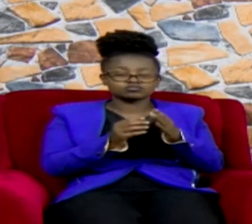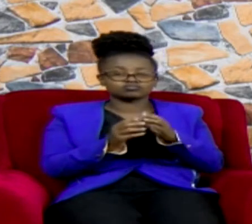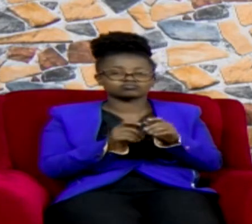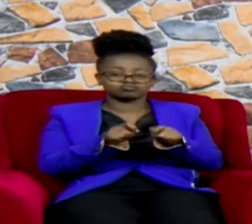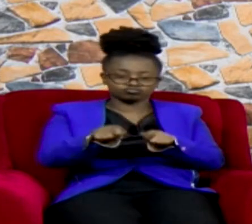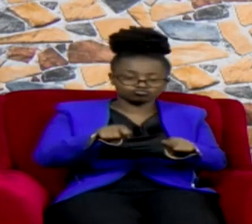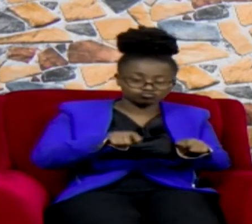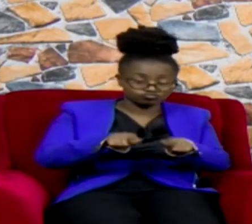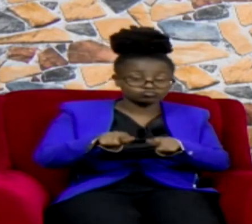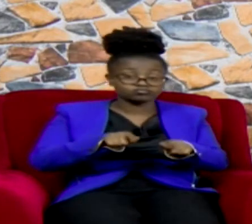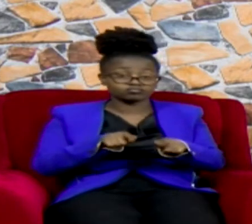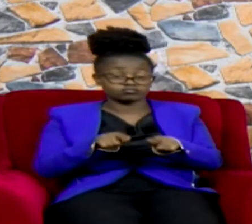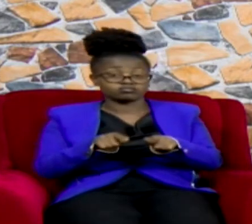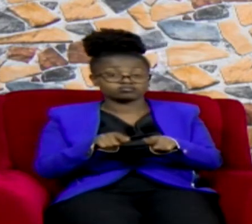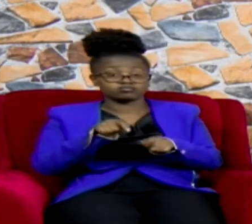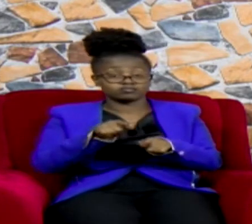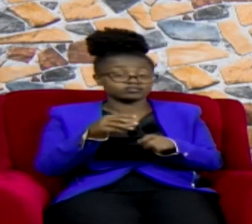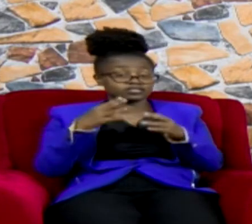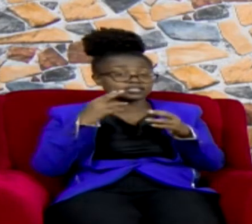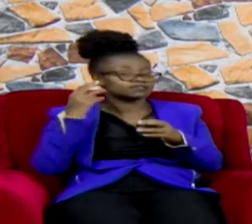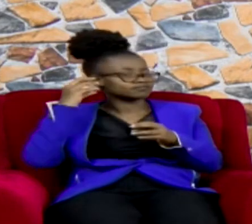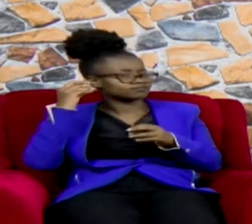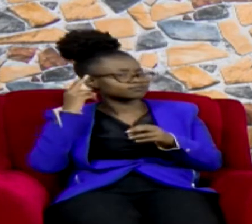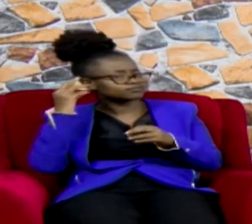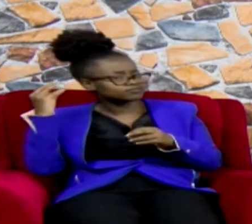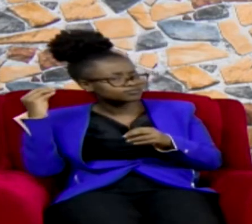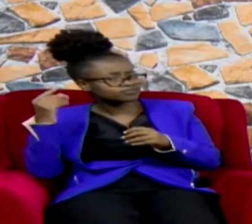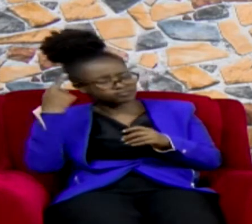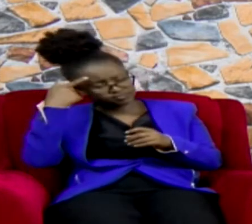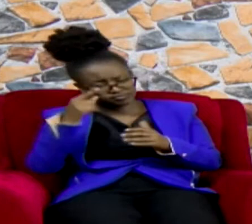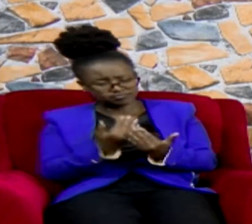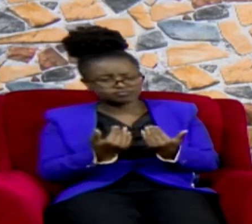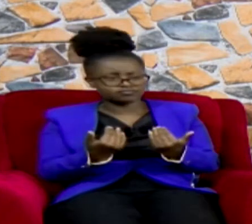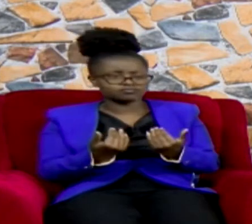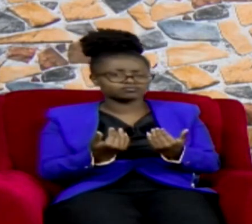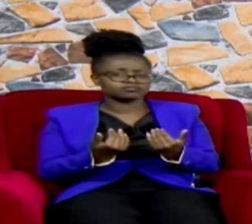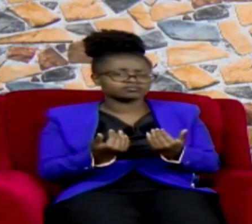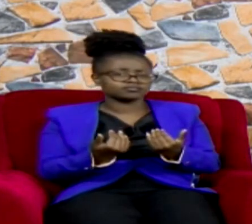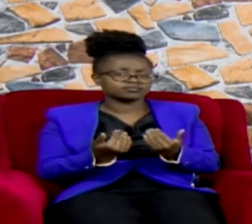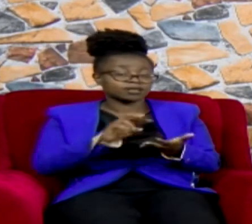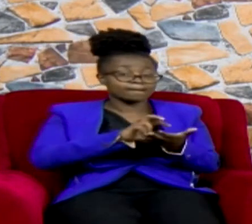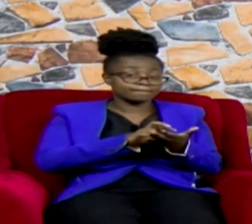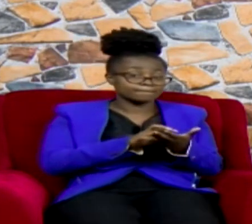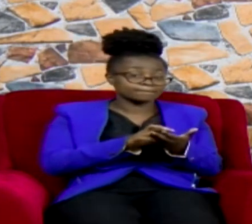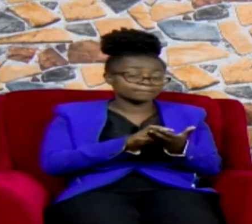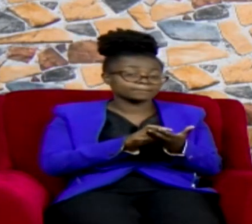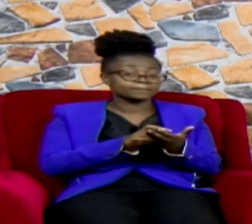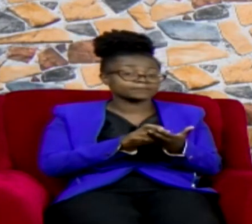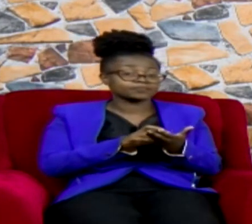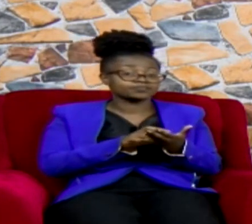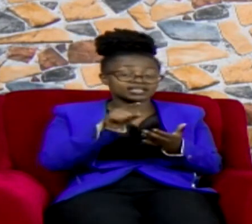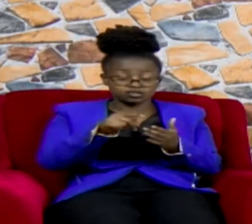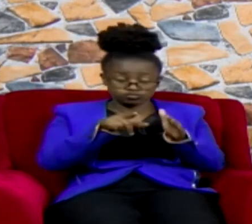control the sound for the children, or does it have any other special way? It's mainly